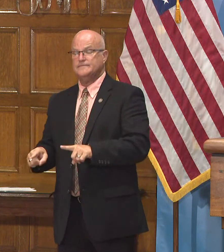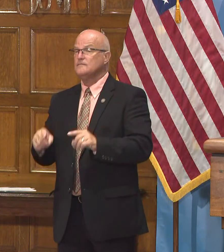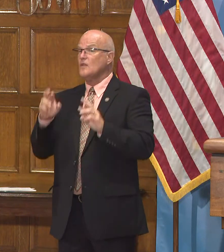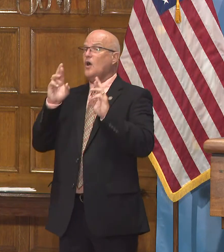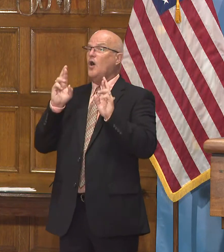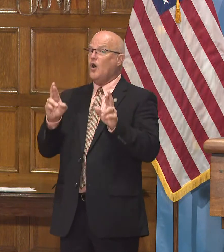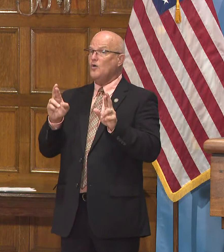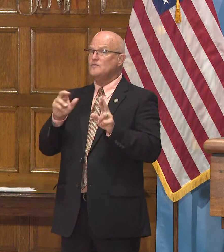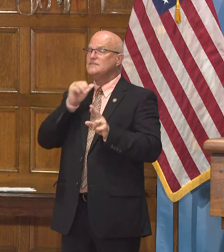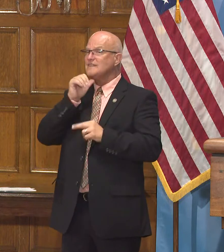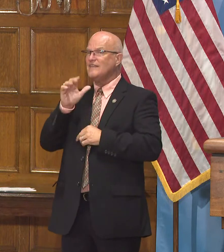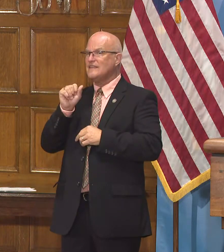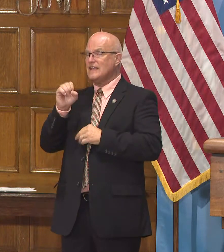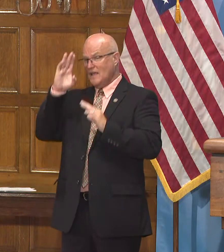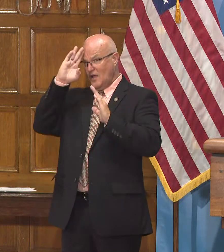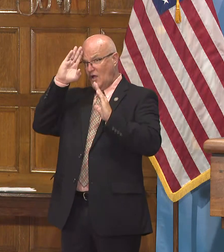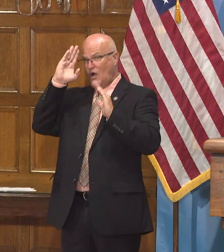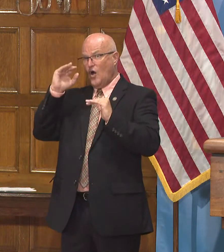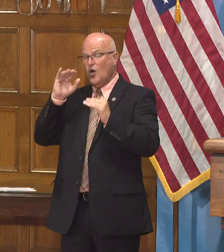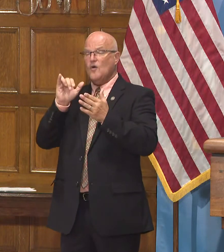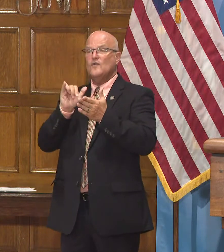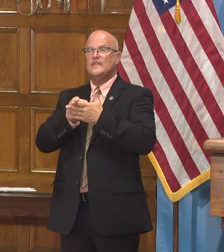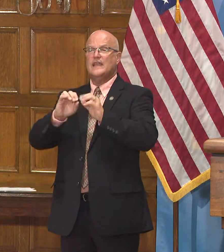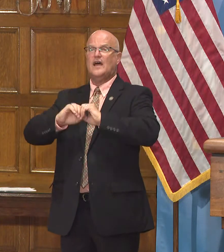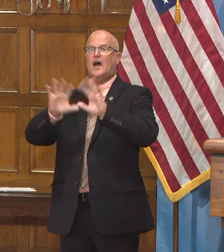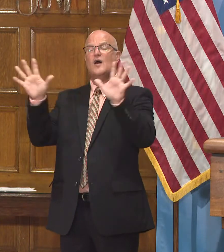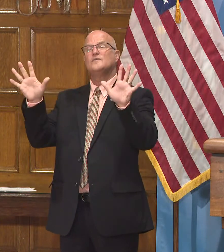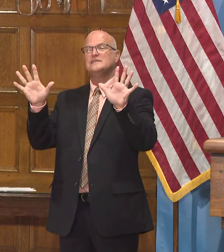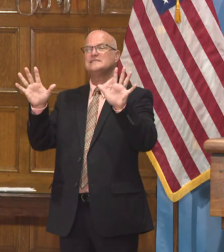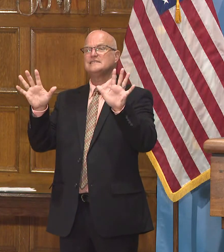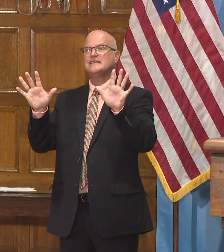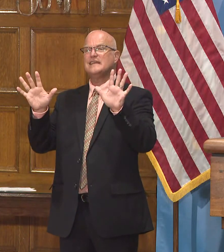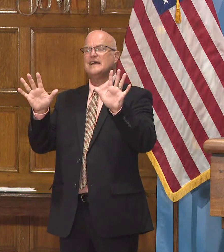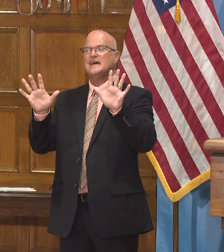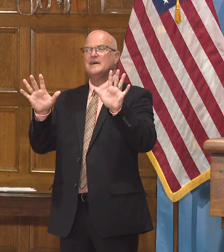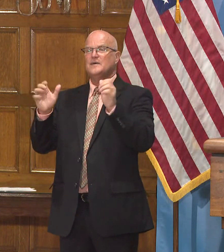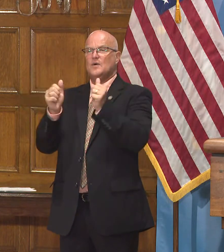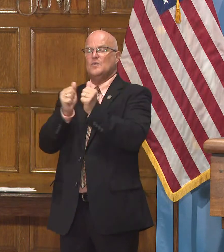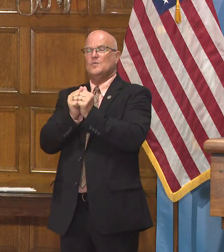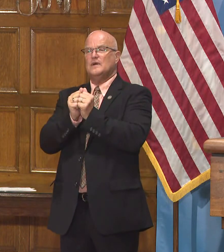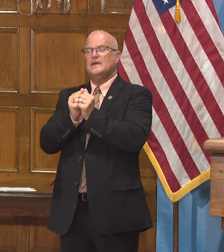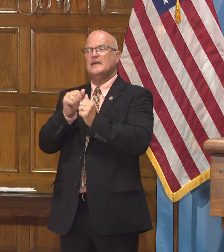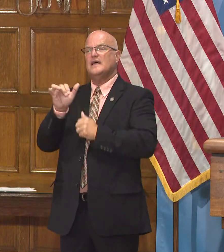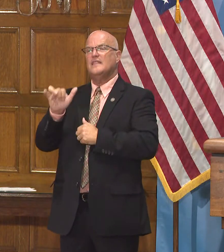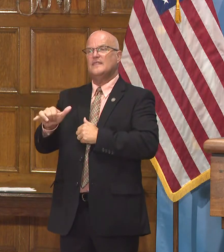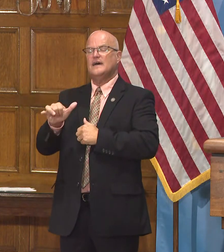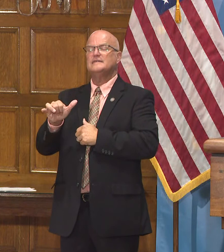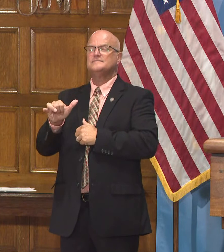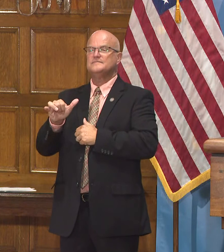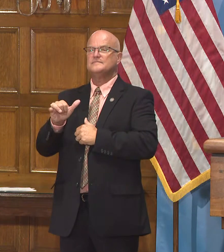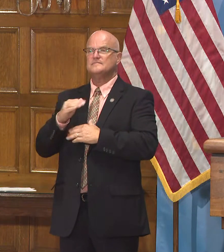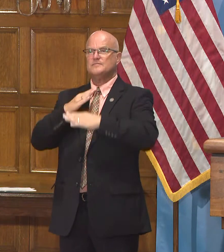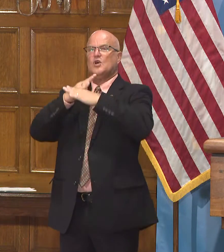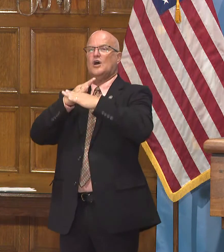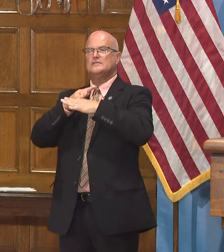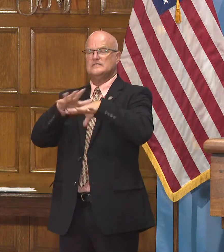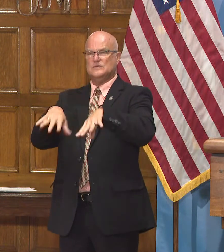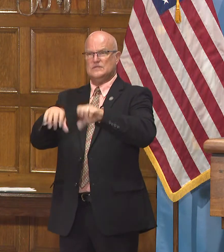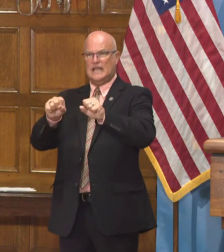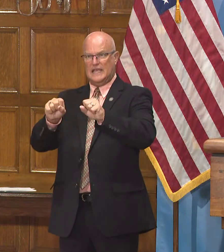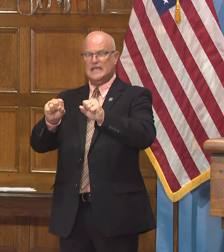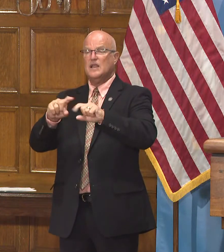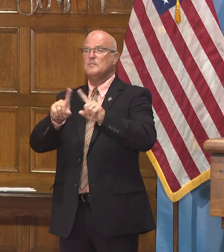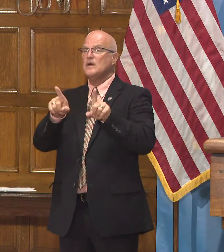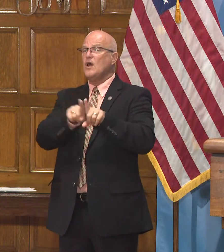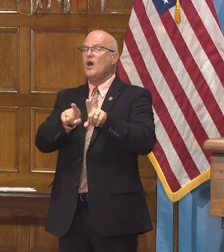that's not the case, and I'm also hopeful that, obviously, with the precautions that were taken,